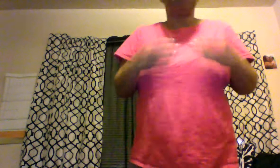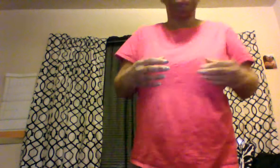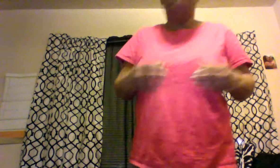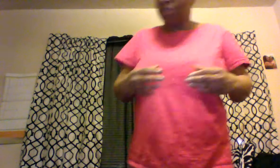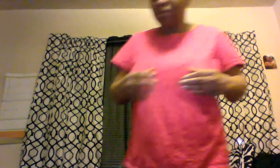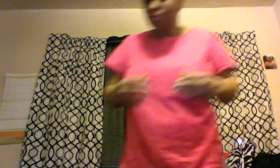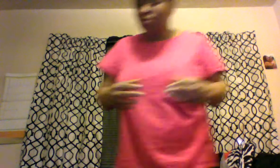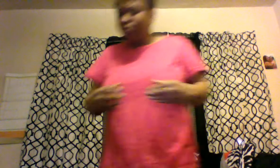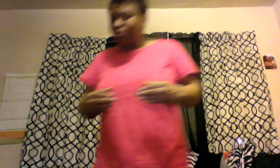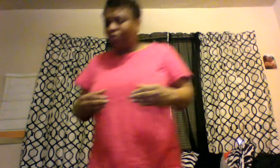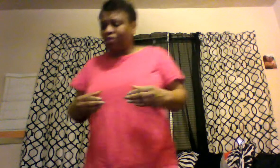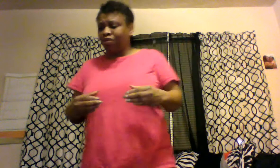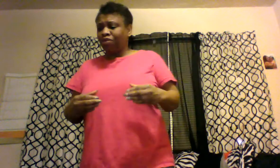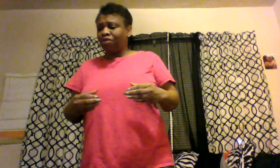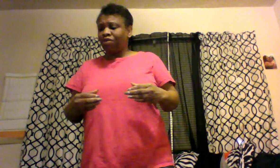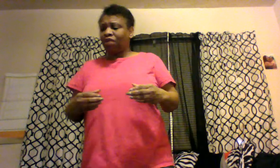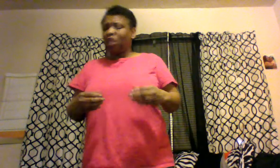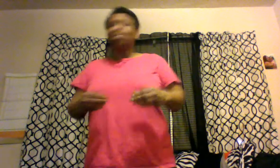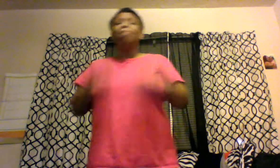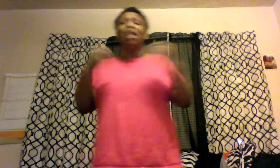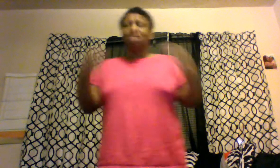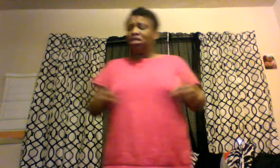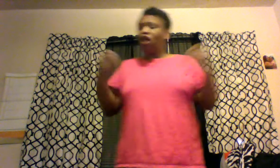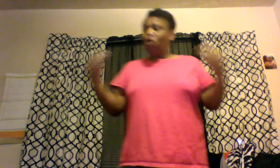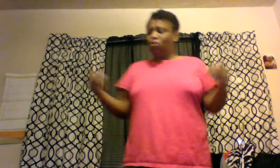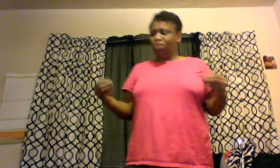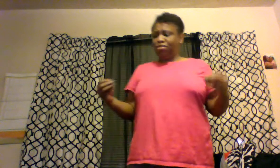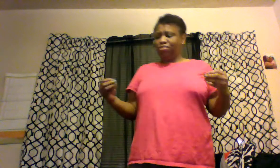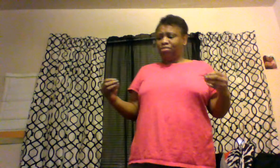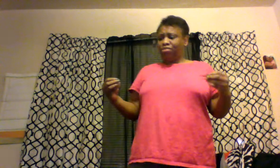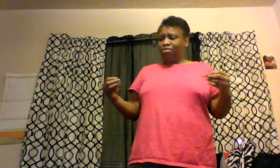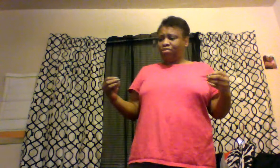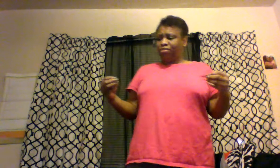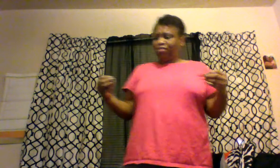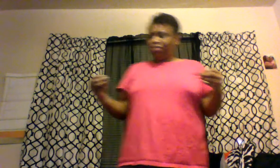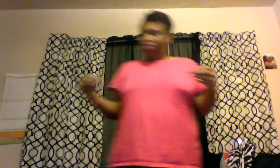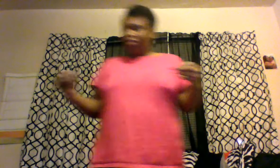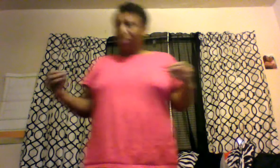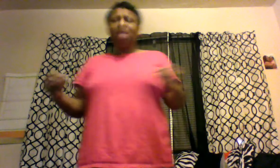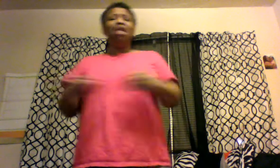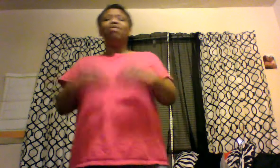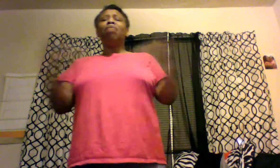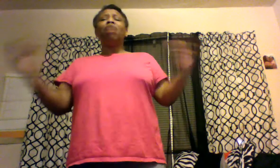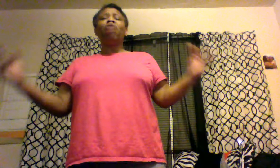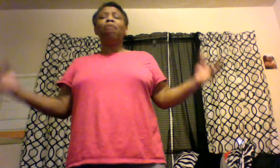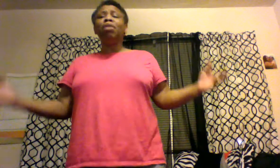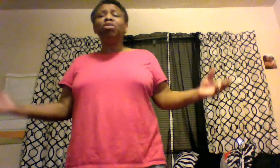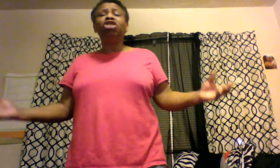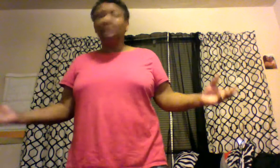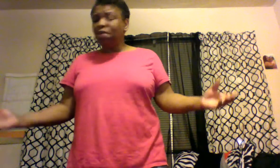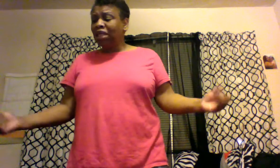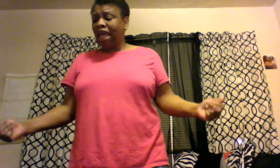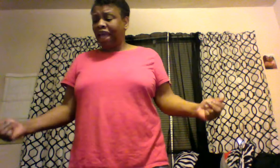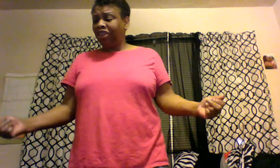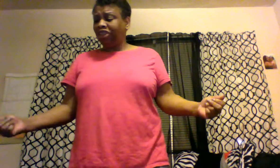speech. It was a message of hope. It even made white people ashamed of their actions,